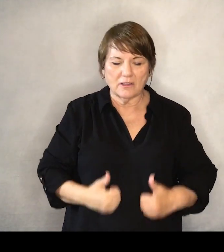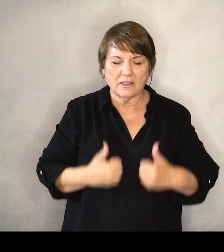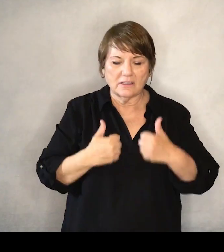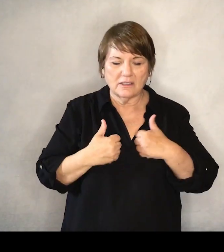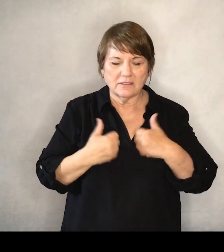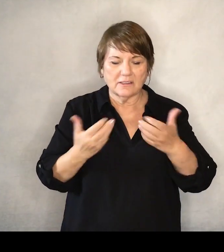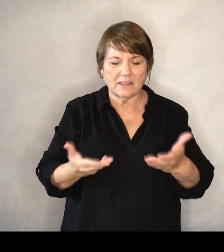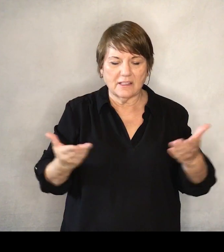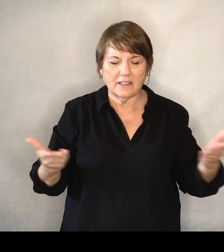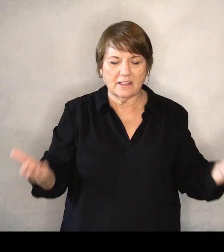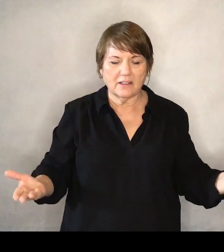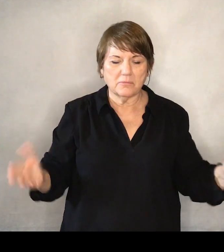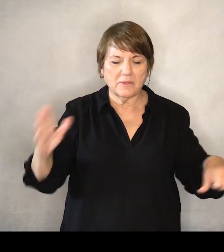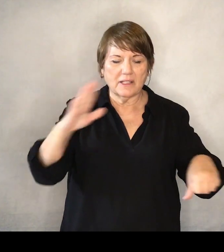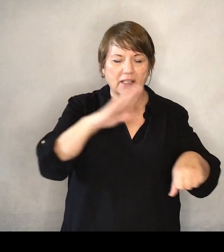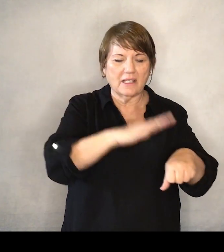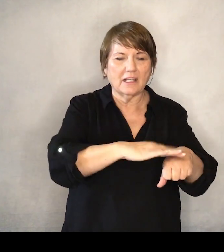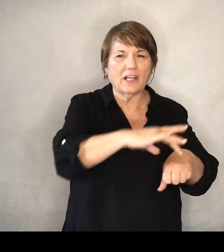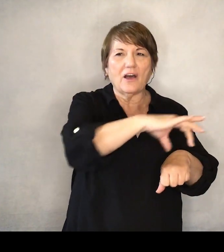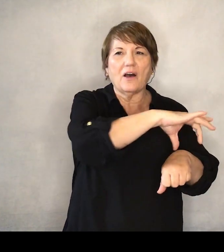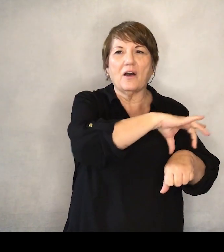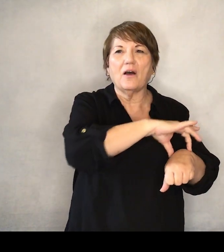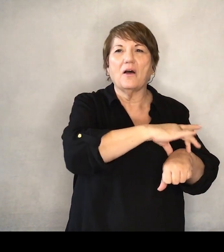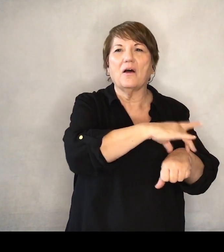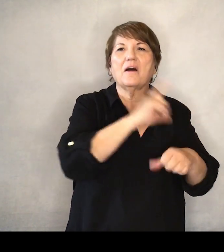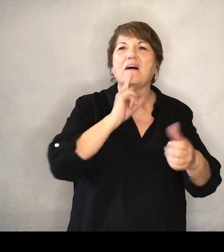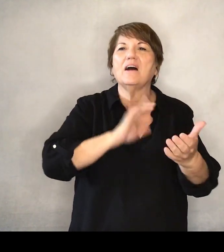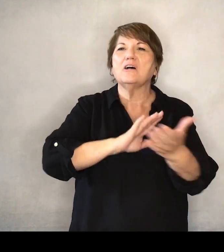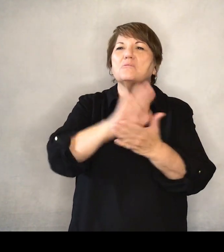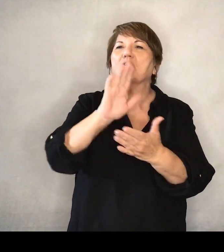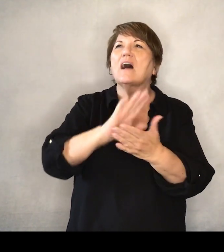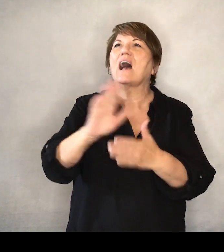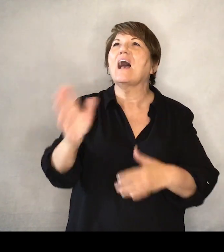all creatures here below.